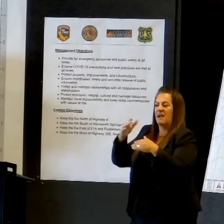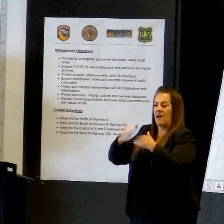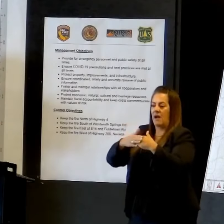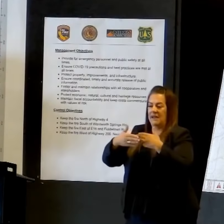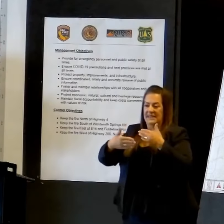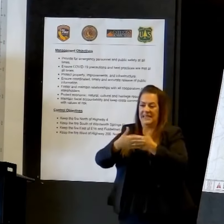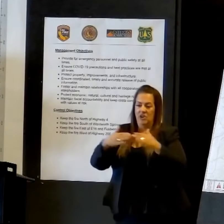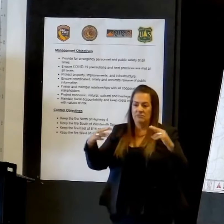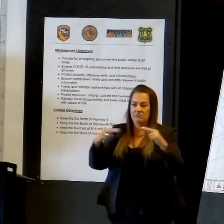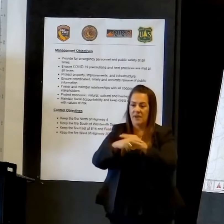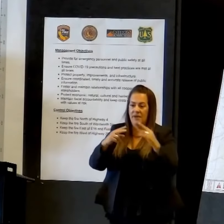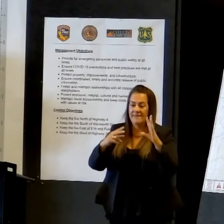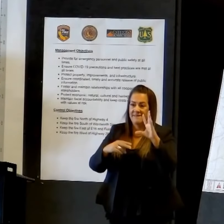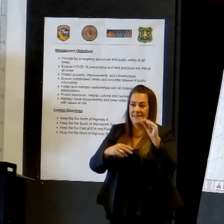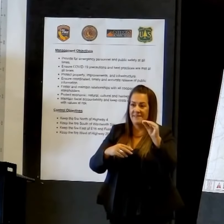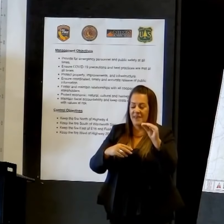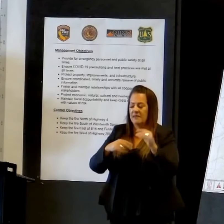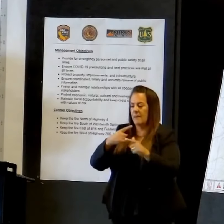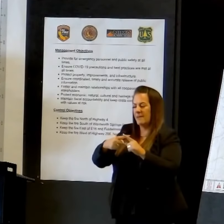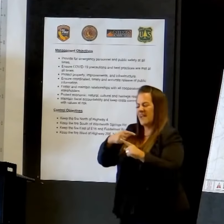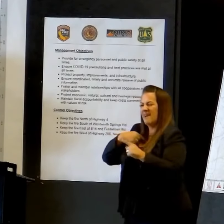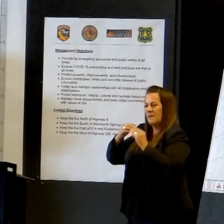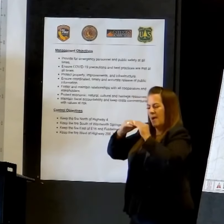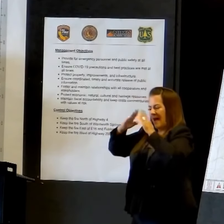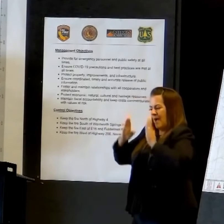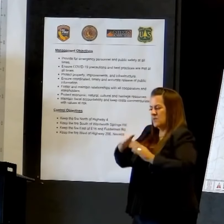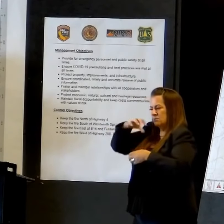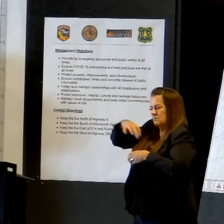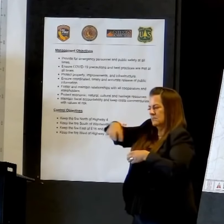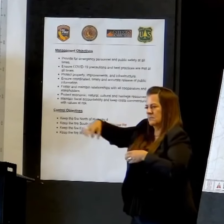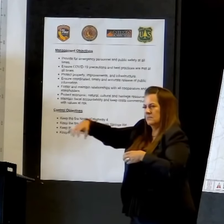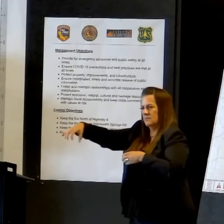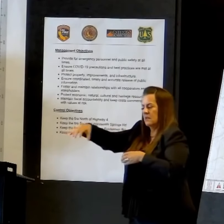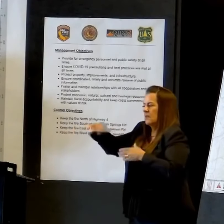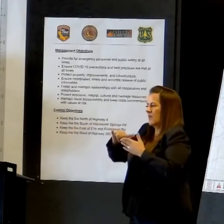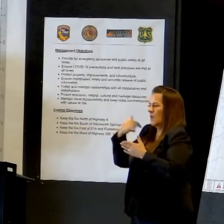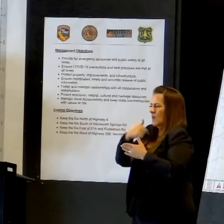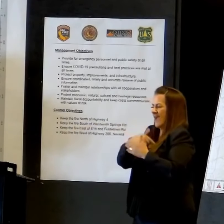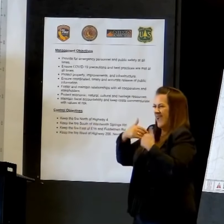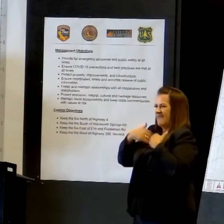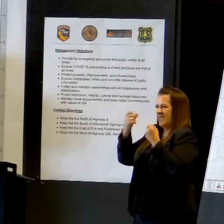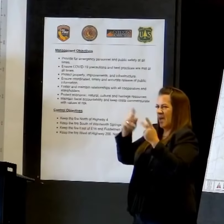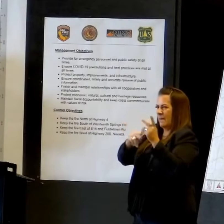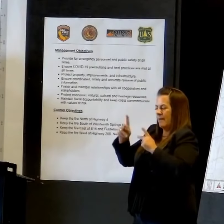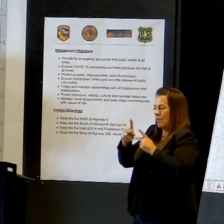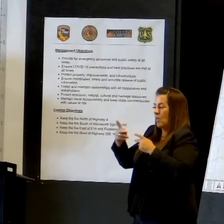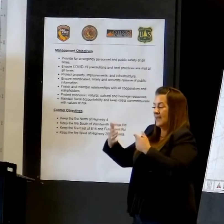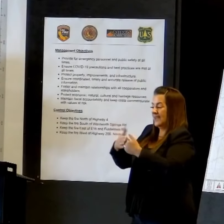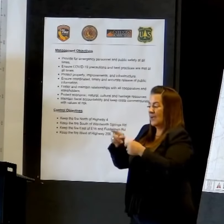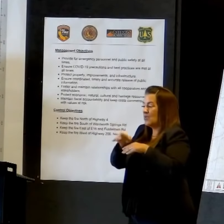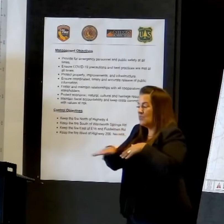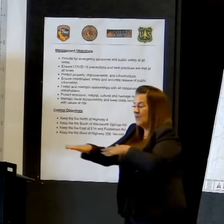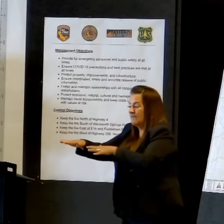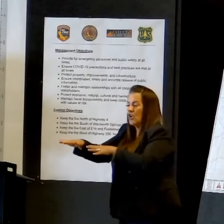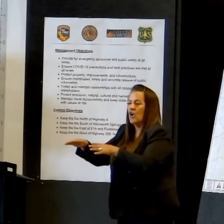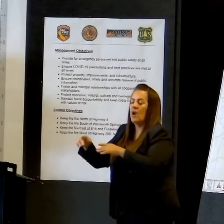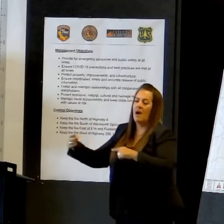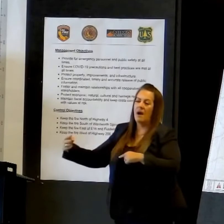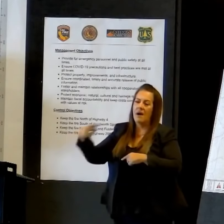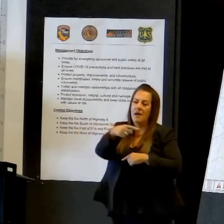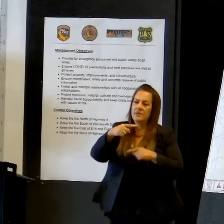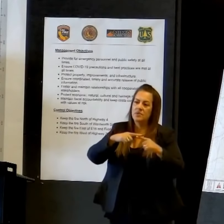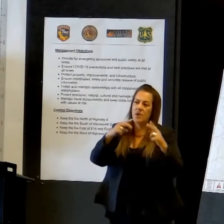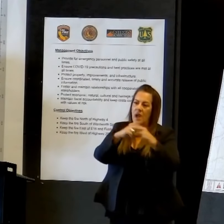Highway 50, where there's a lot of cabins through there. So we have folks spread out all the way through the river bottom and up to the